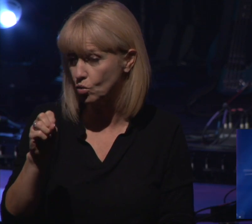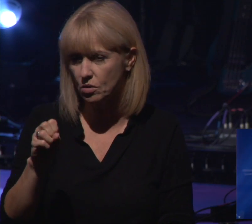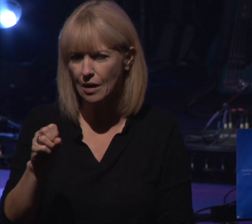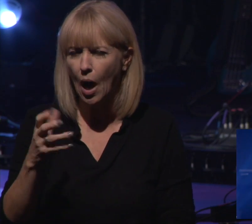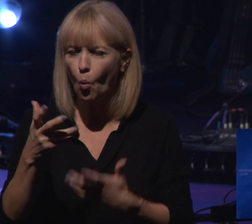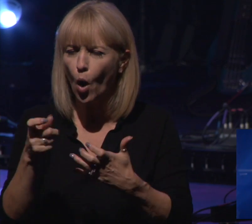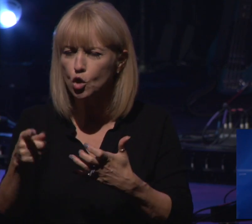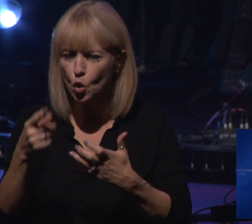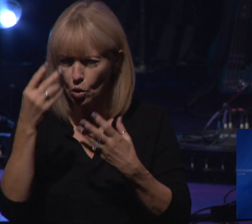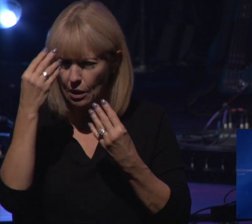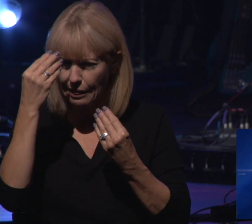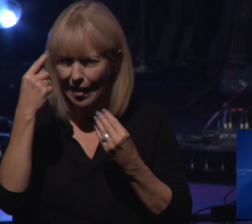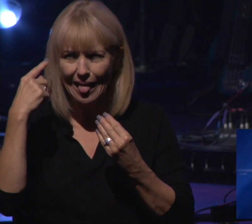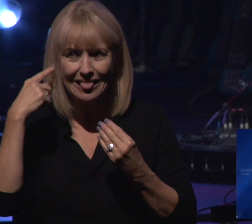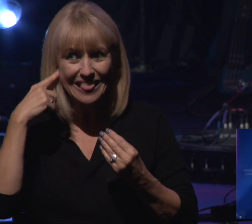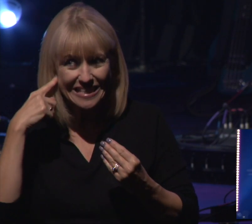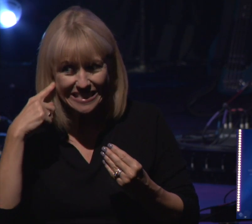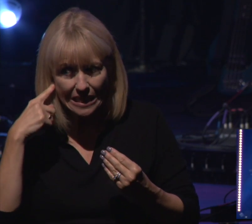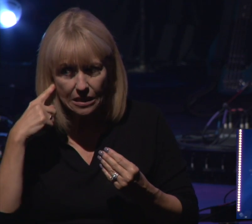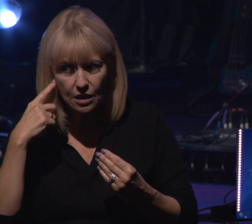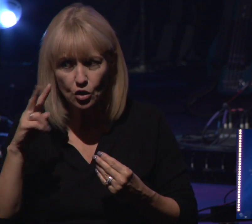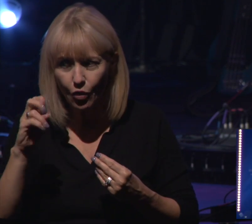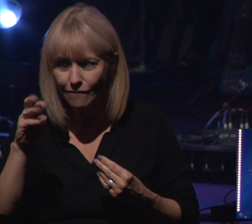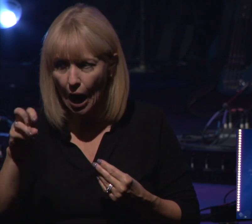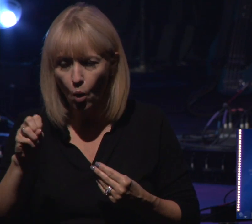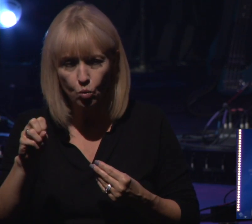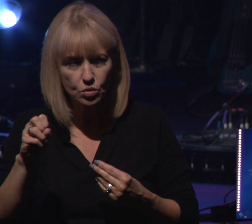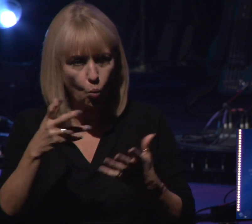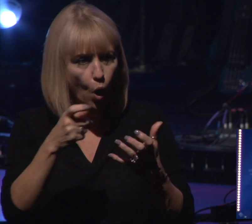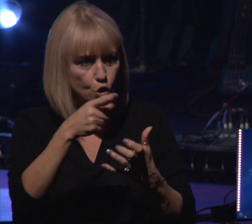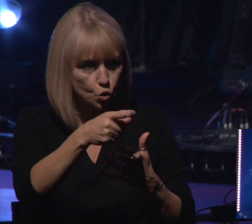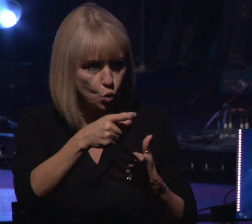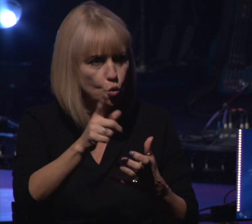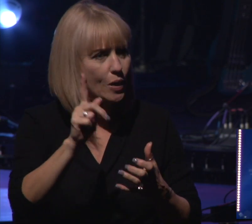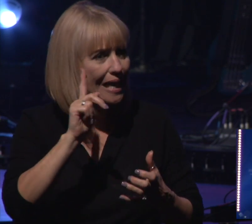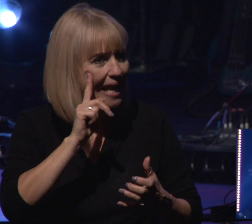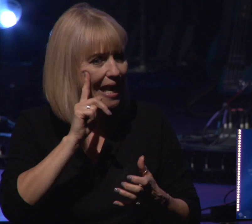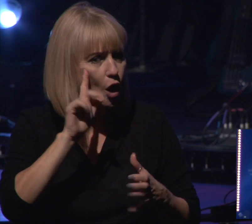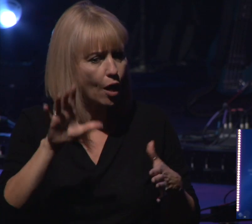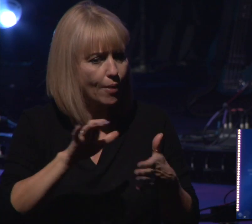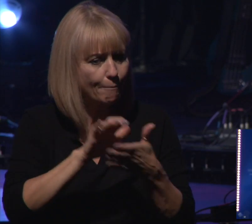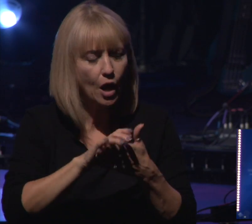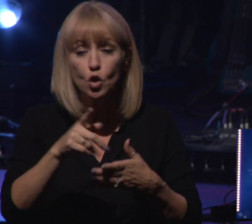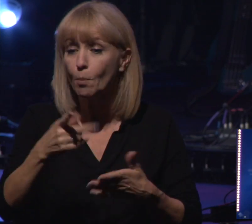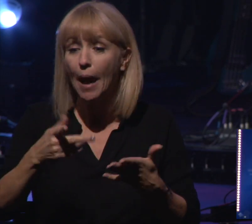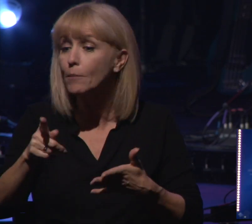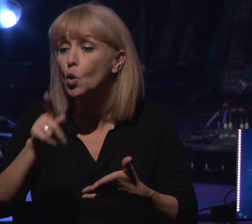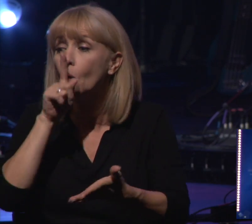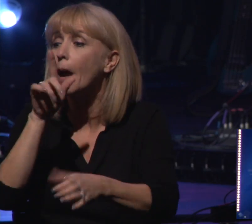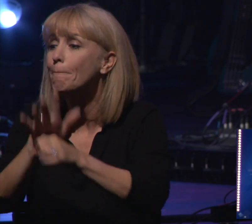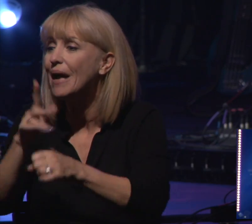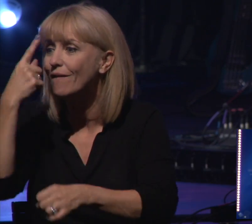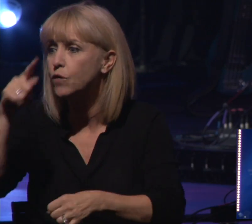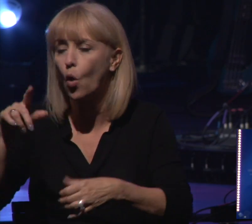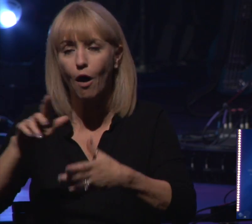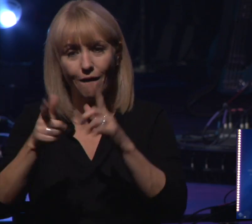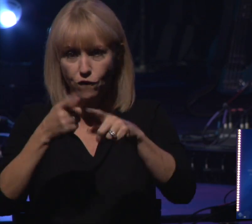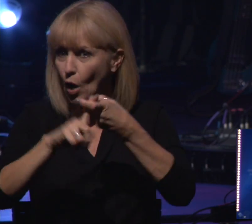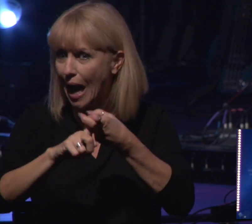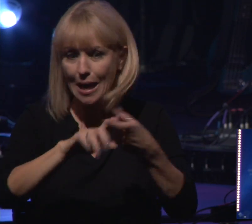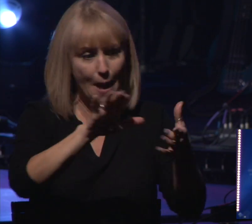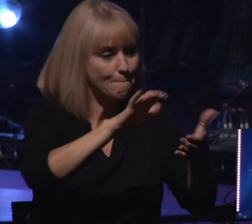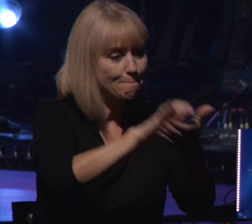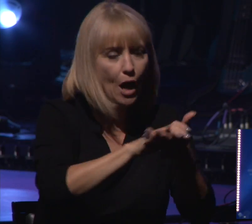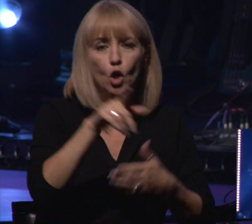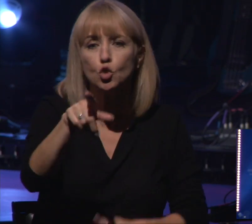It's for singles who are thinking about getting married. But I want you to think about this just as a commitment in life. So this is a commitment. If you're just committing